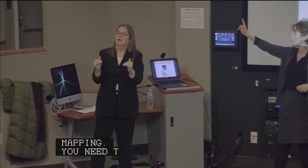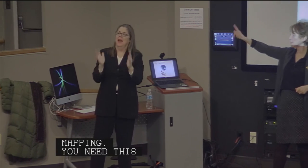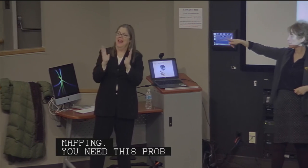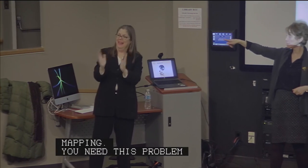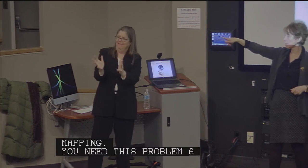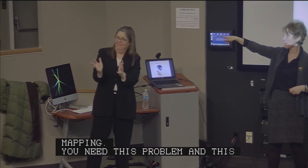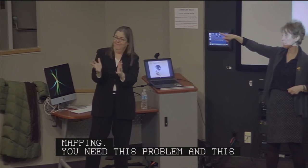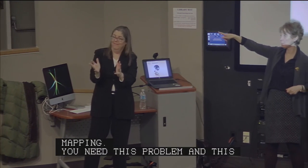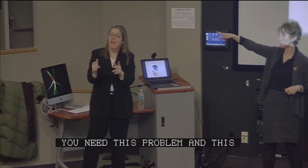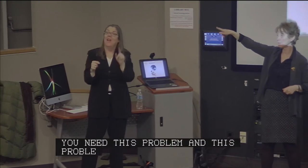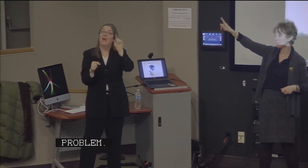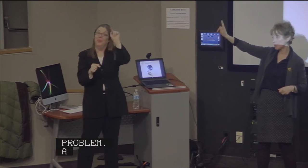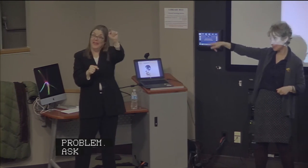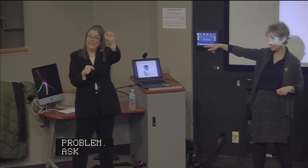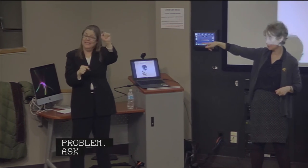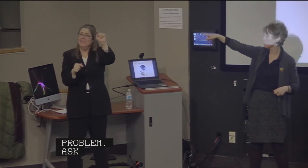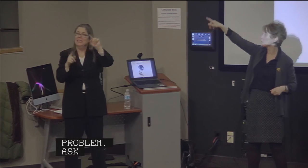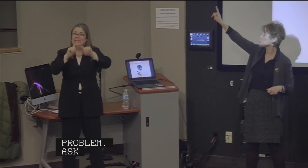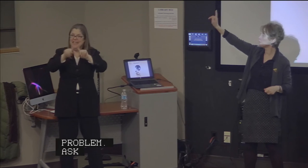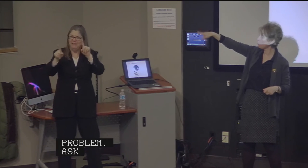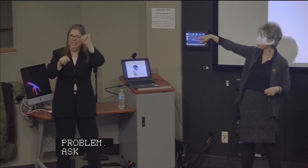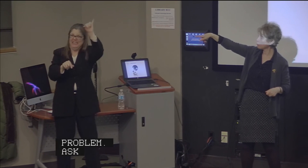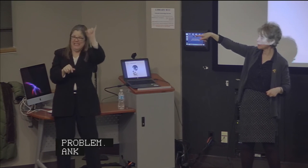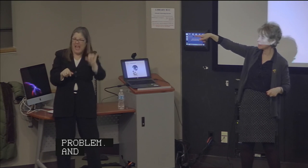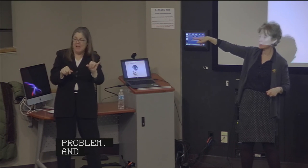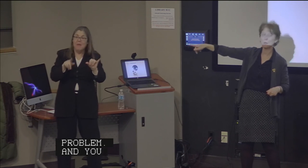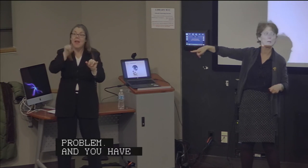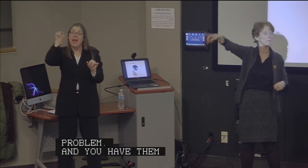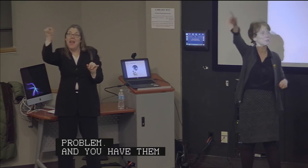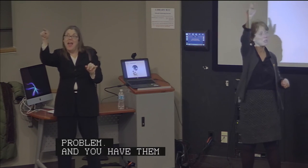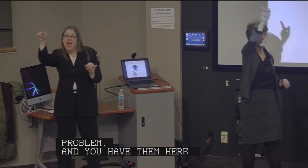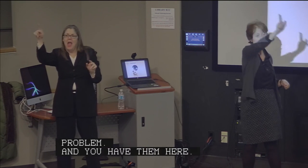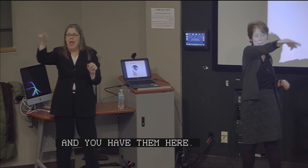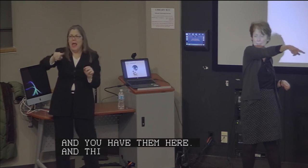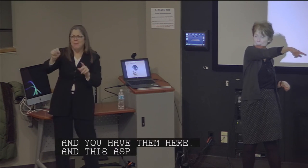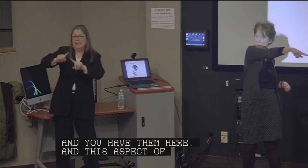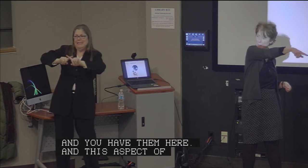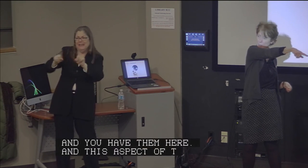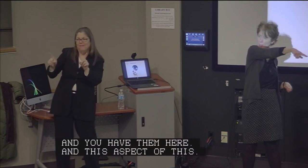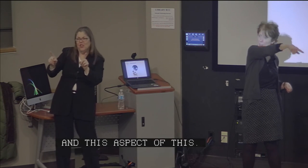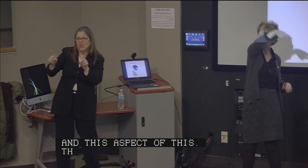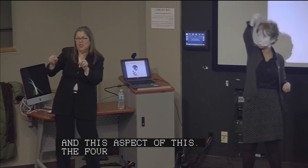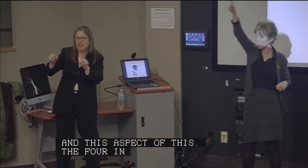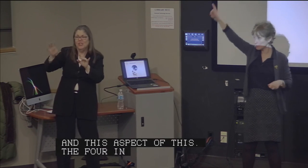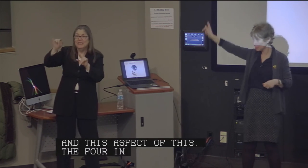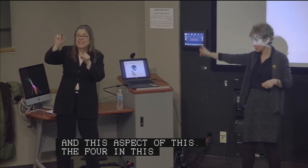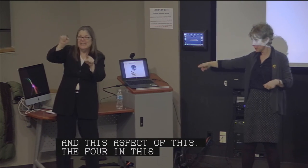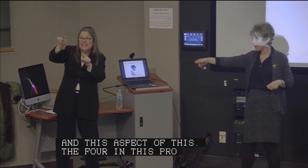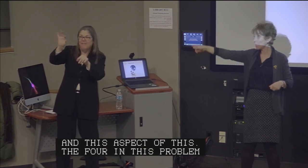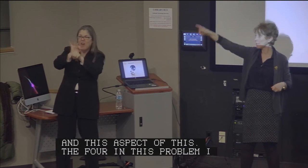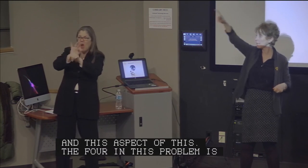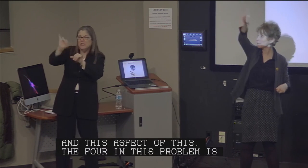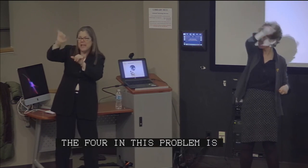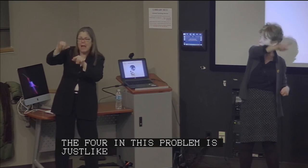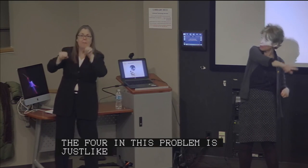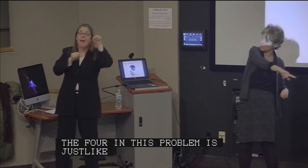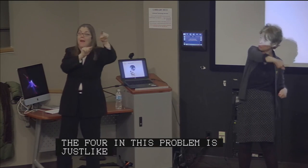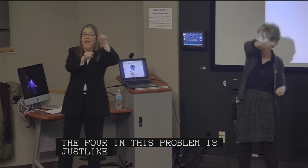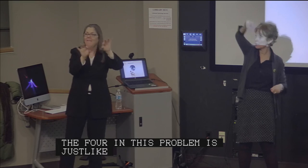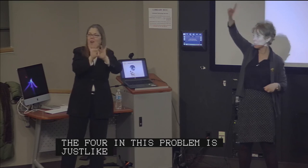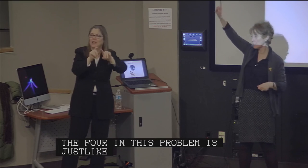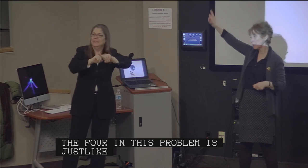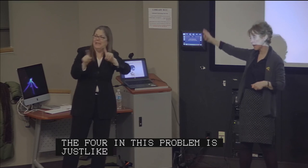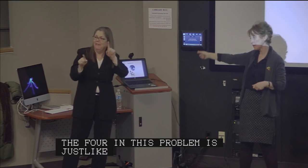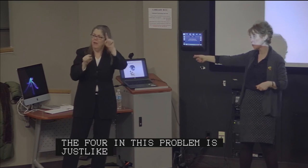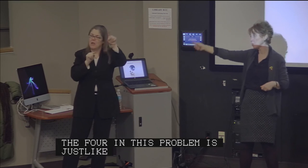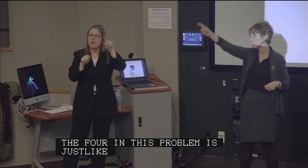and this aspect of this, you know, the 4 in this problem is just like the 7 in this problem. And that is